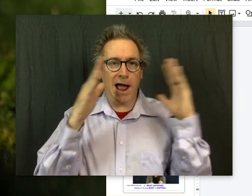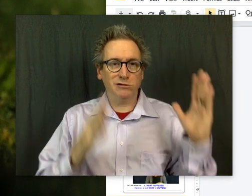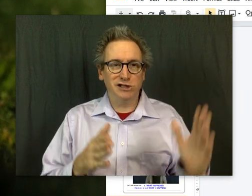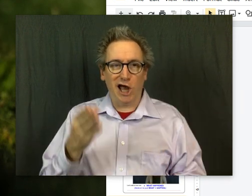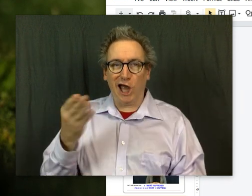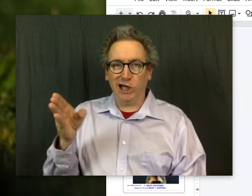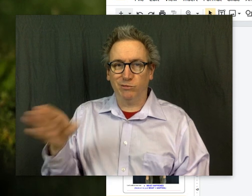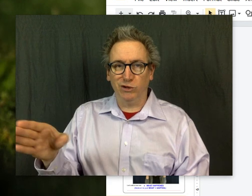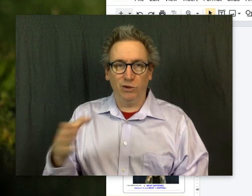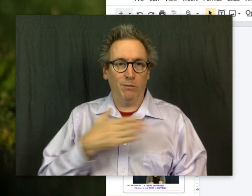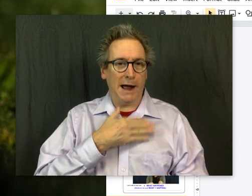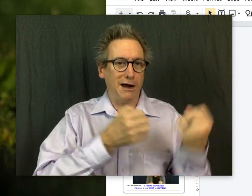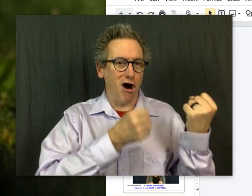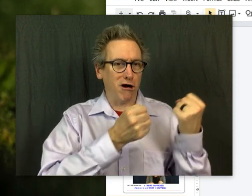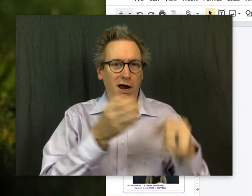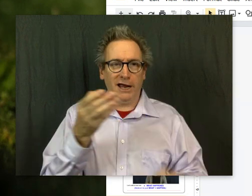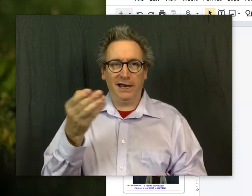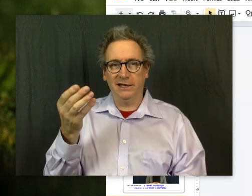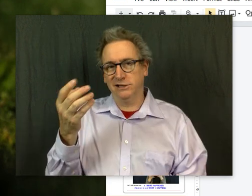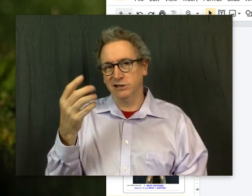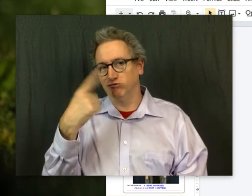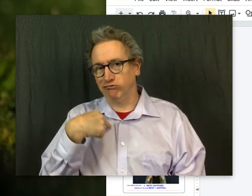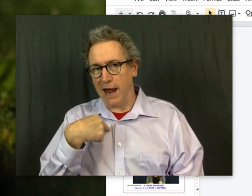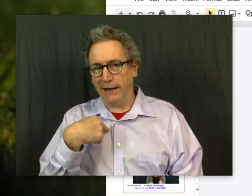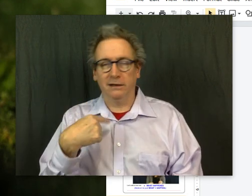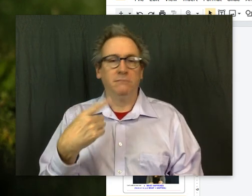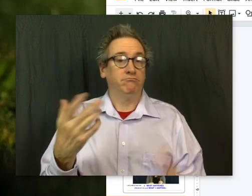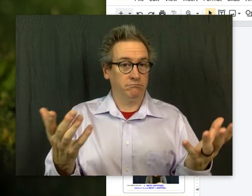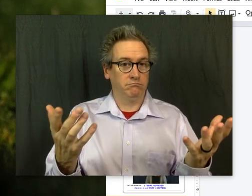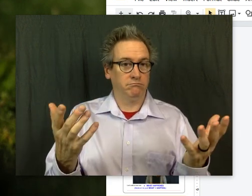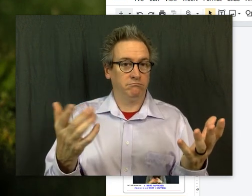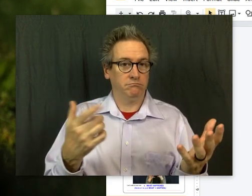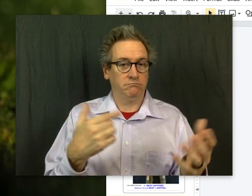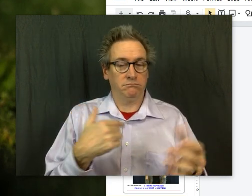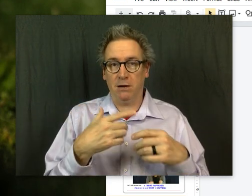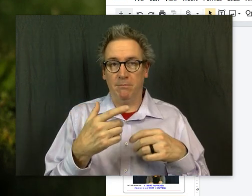my house is blue. My car is red.